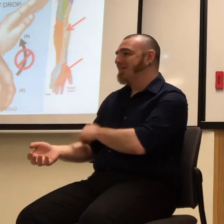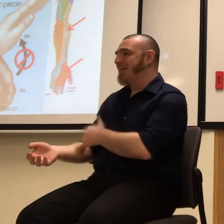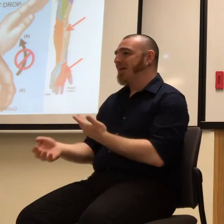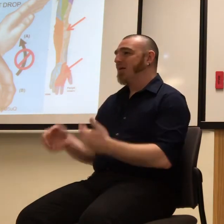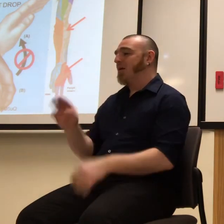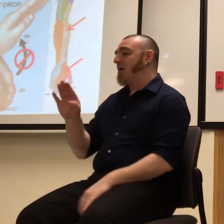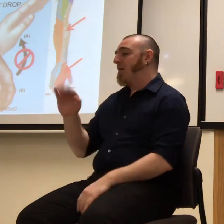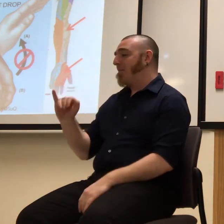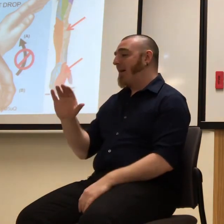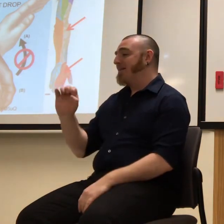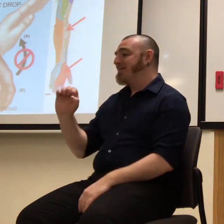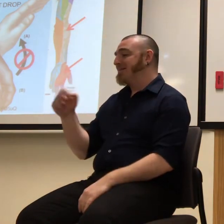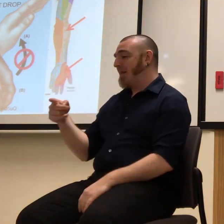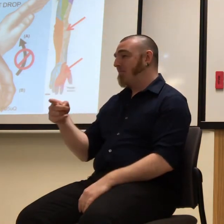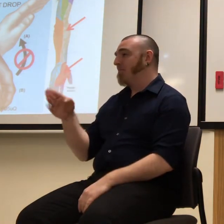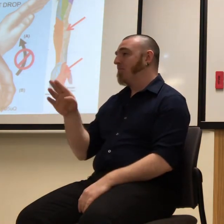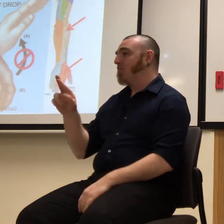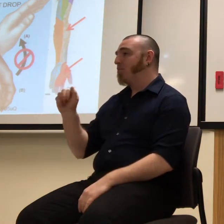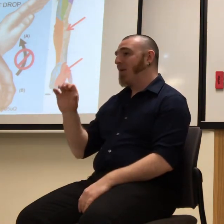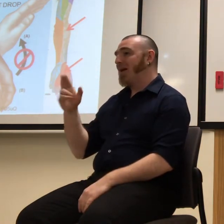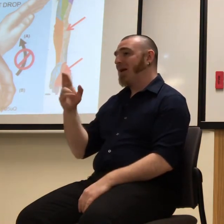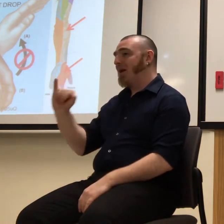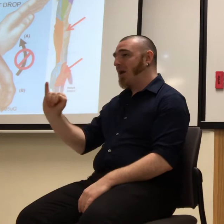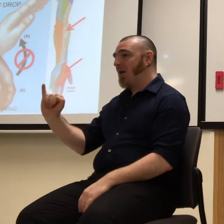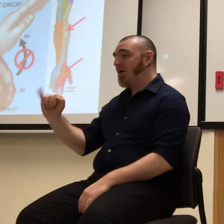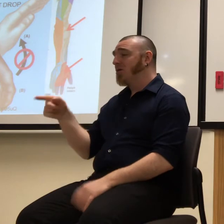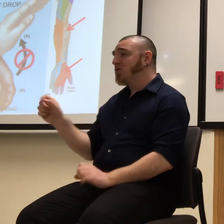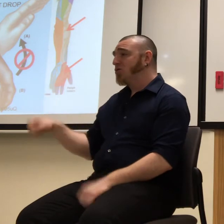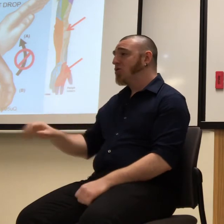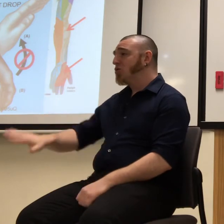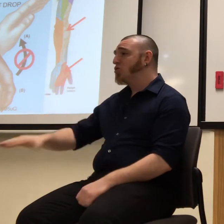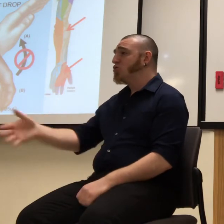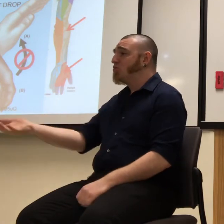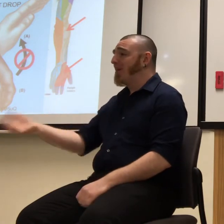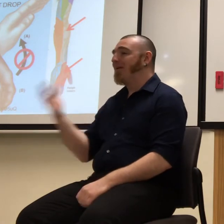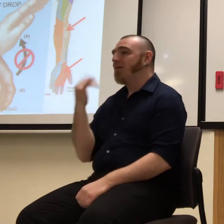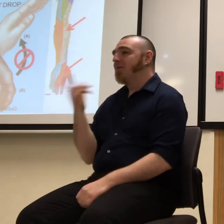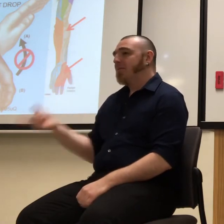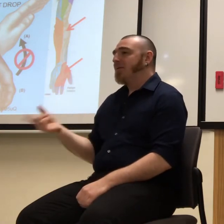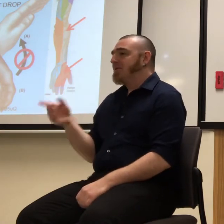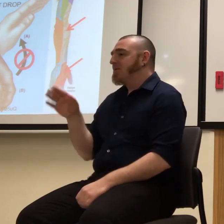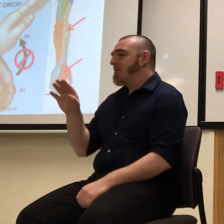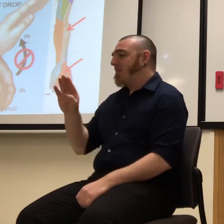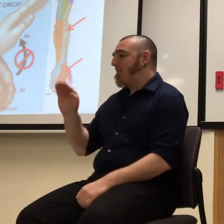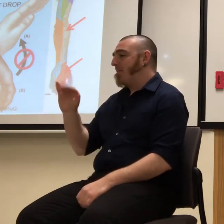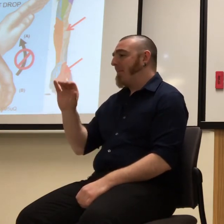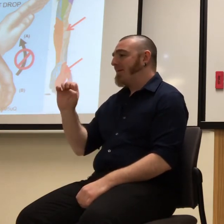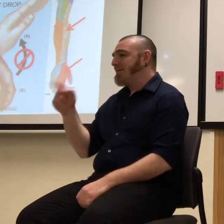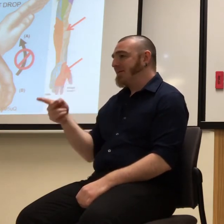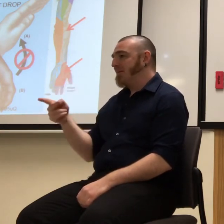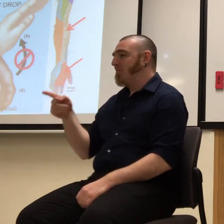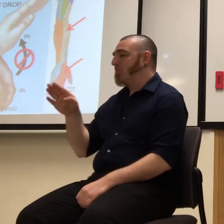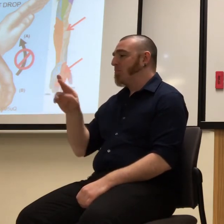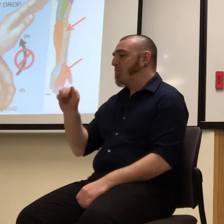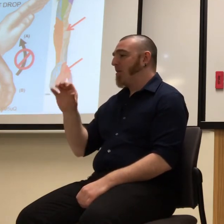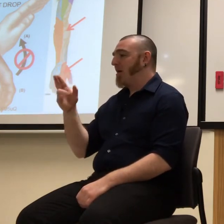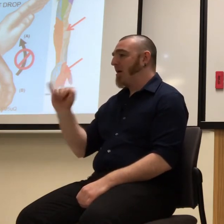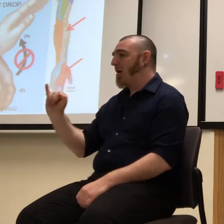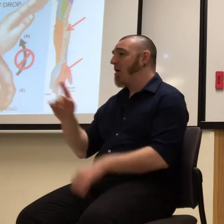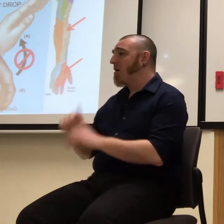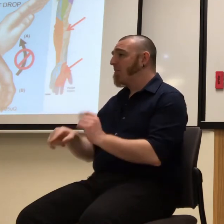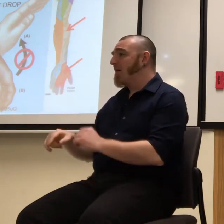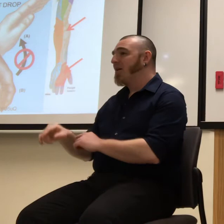brachii also supinate? So she was able to supinate because it was the biceps brachii, but supinator wasn't helping her. So she did not